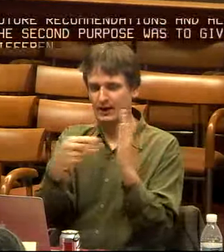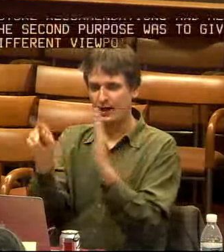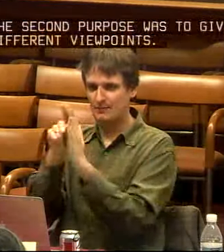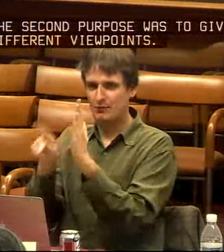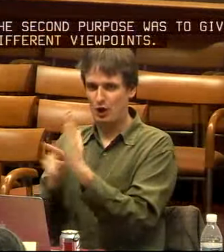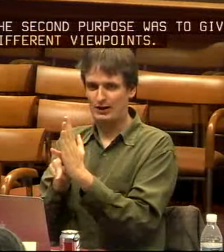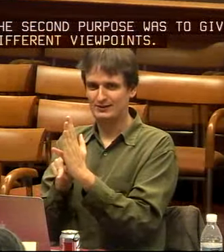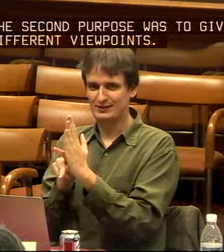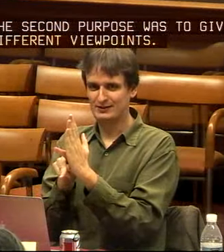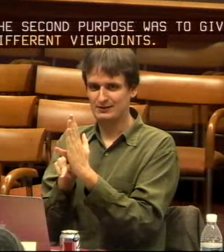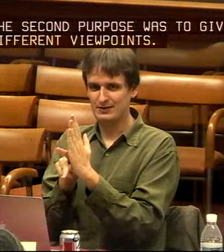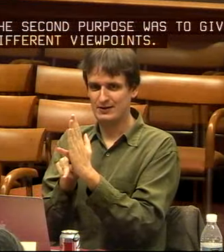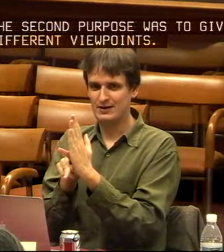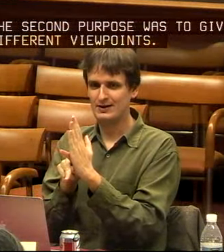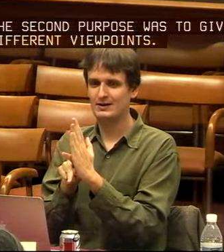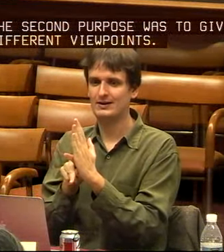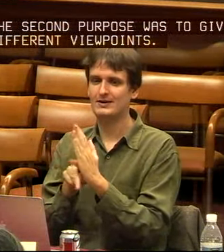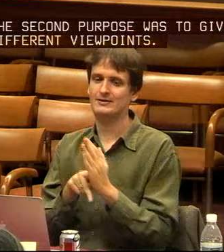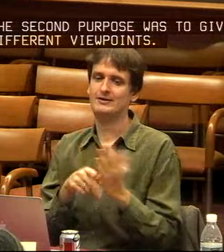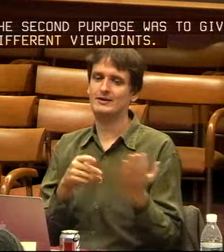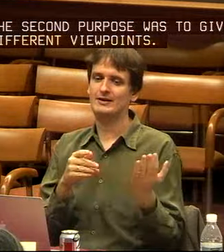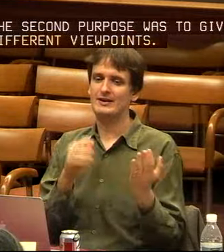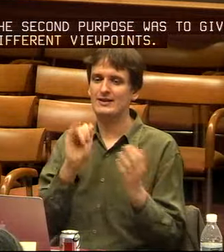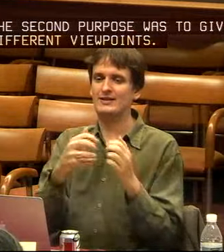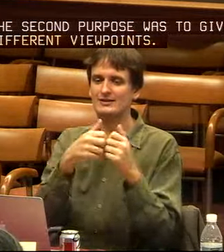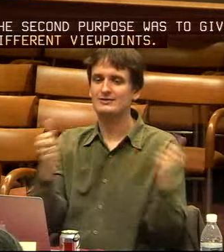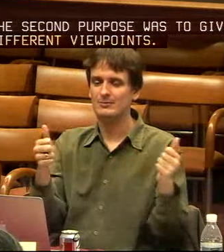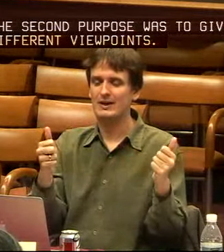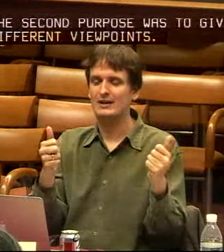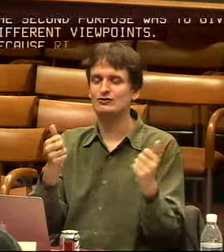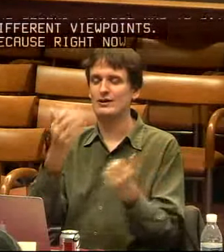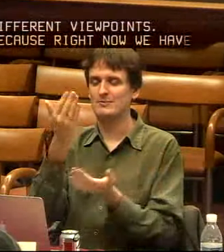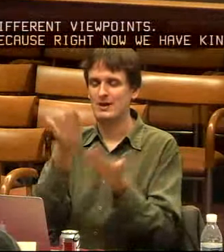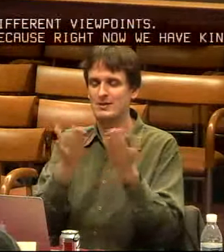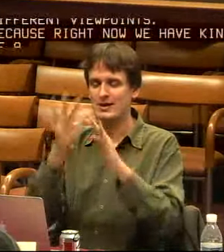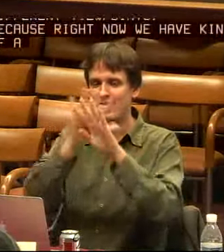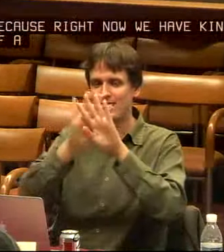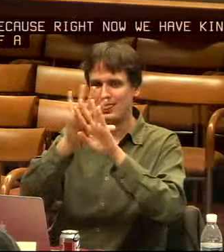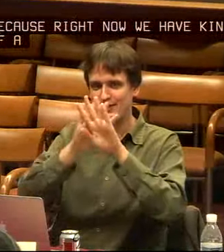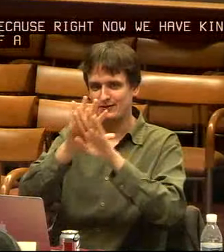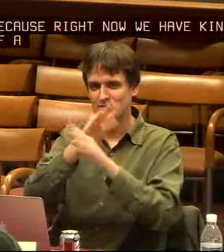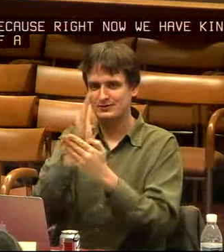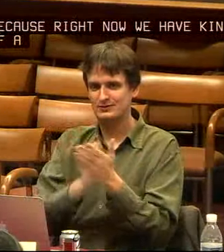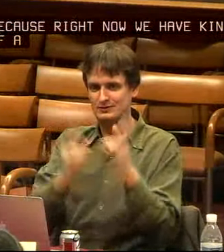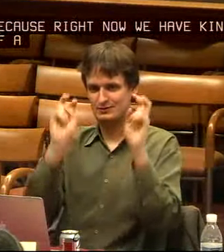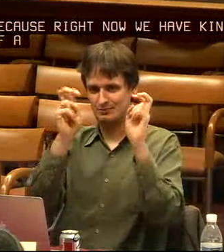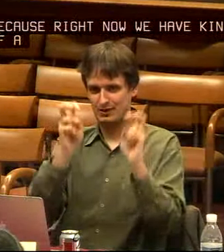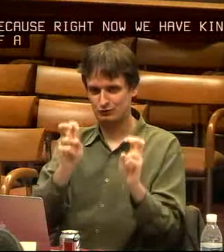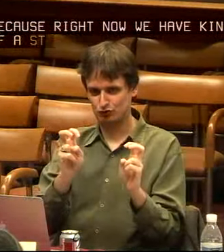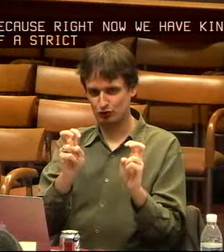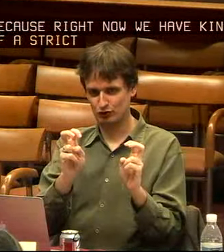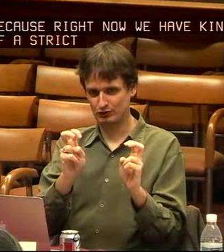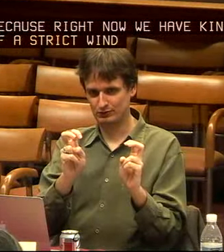Because right now we have kind of a strict line in the sand between policy and technology. But there are some overlapping